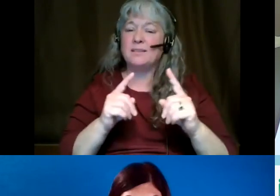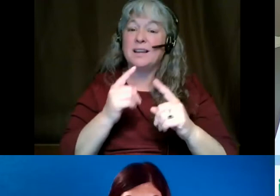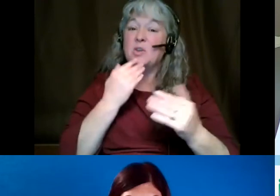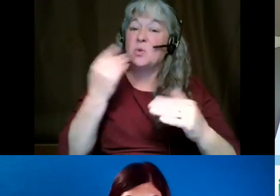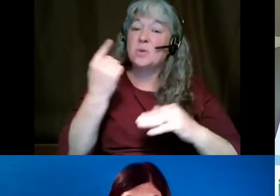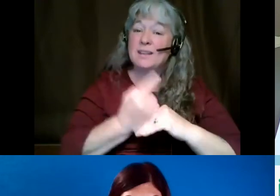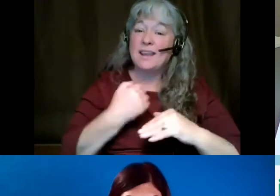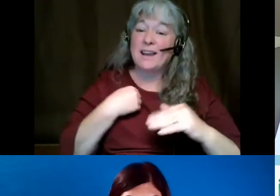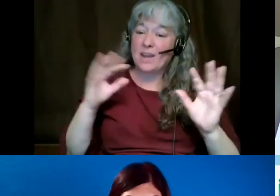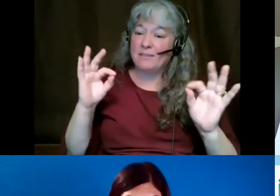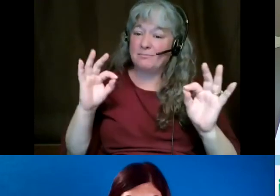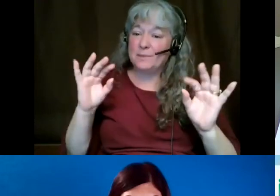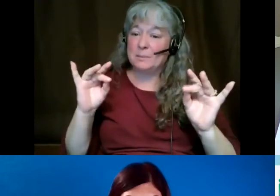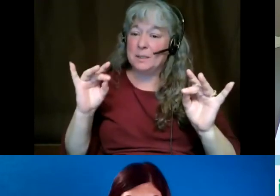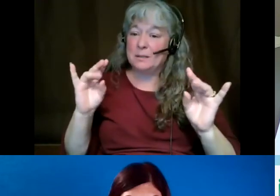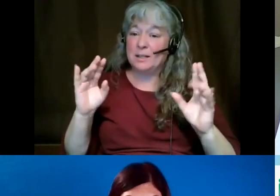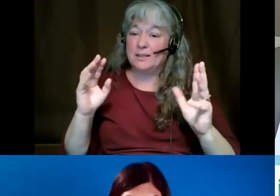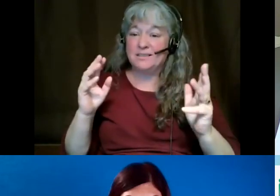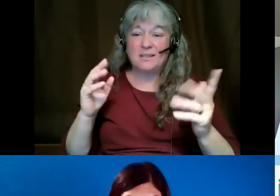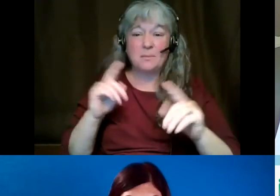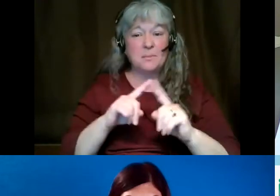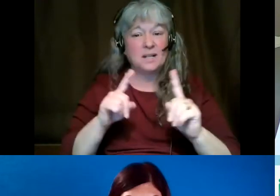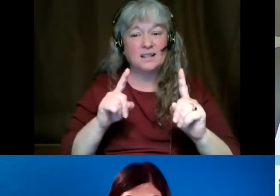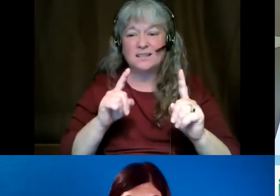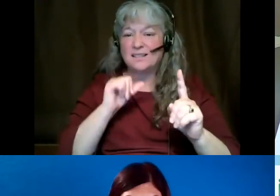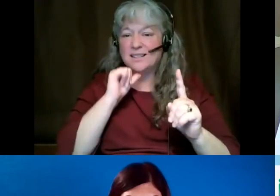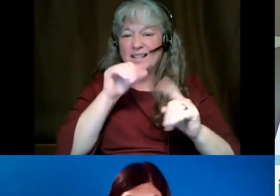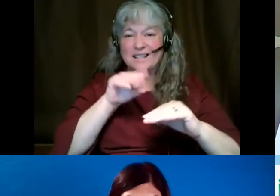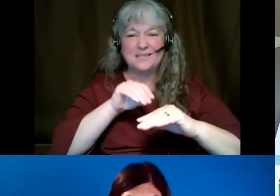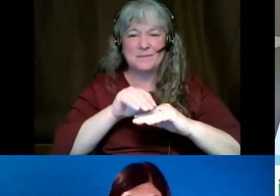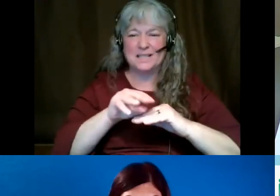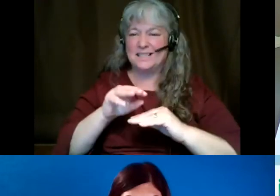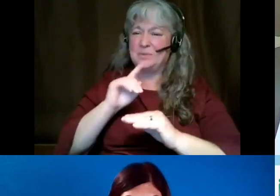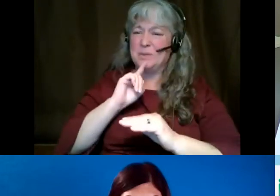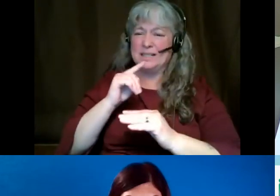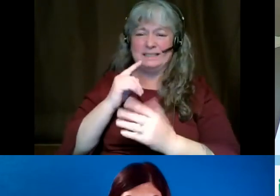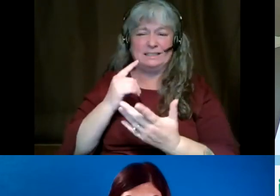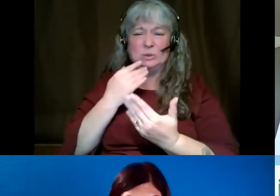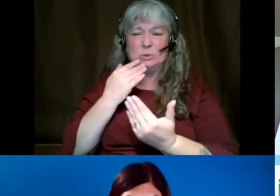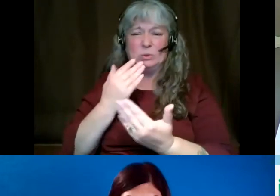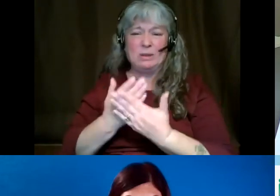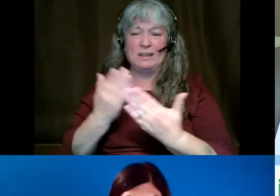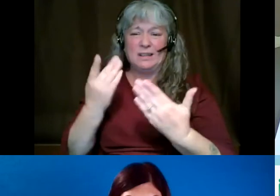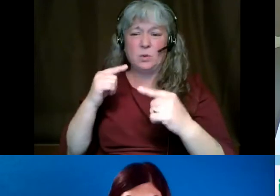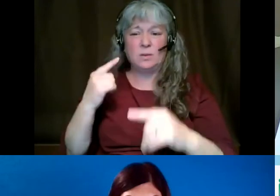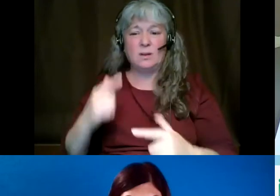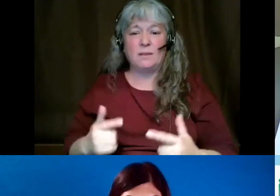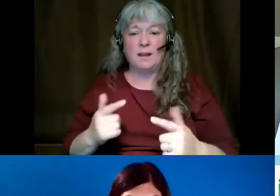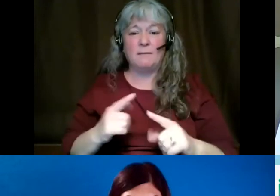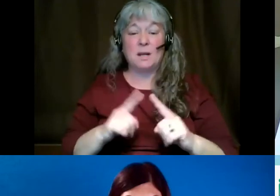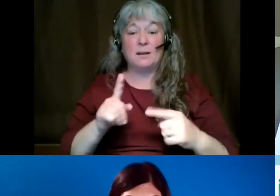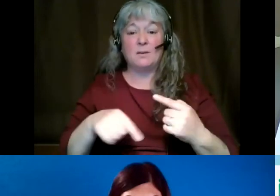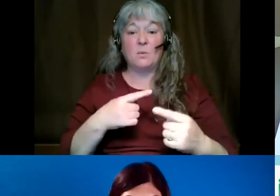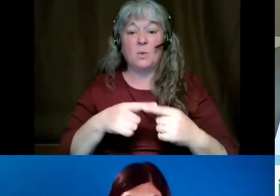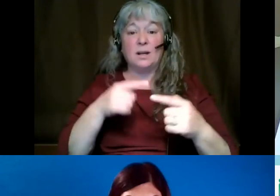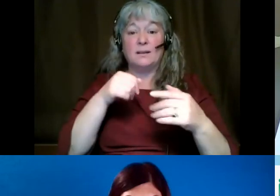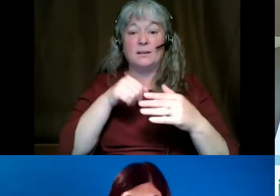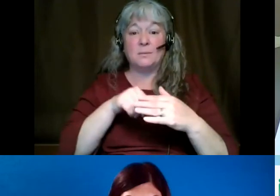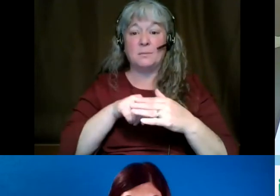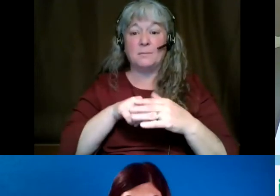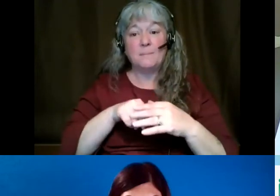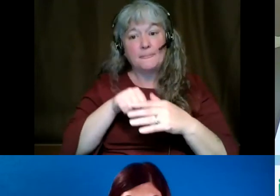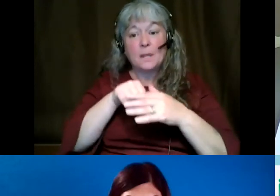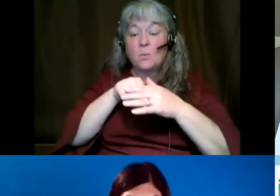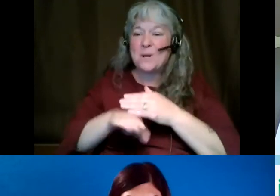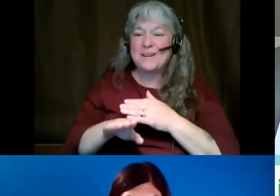does not bode well for a lot of things in life, because people get really confused when you walk in and you're like, "Hi, I need you to write that down for me